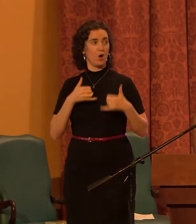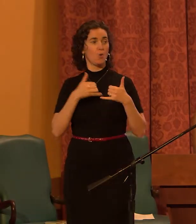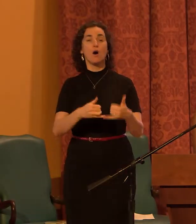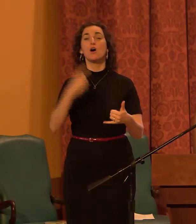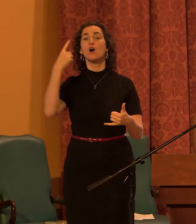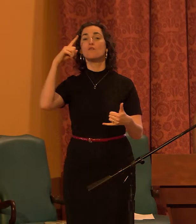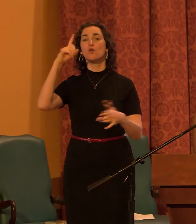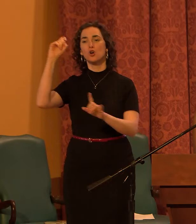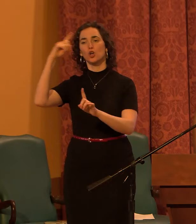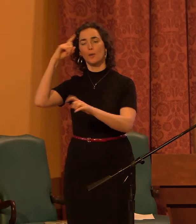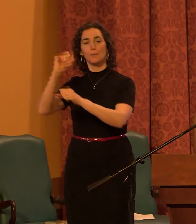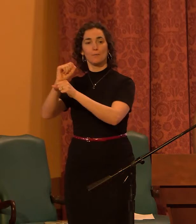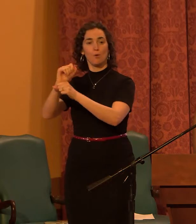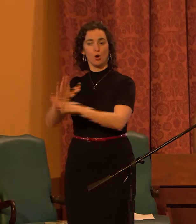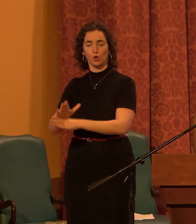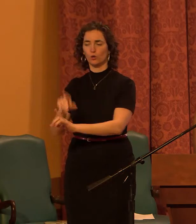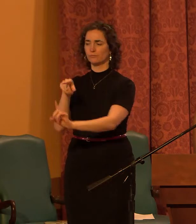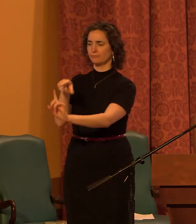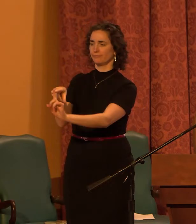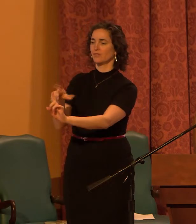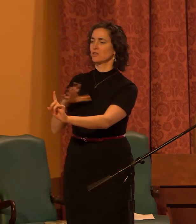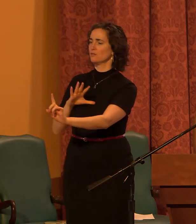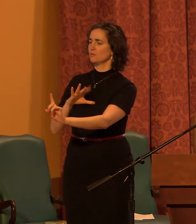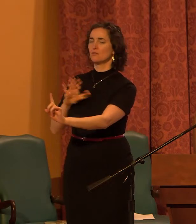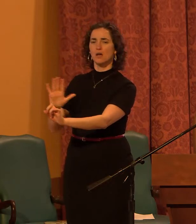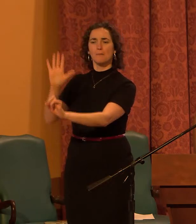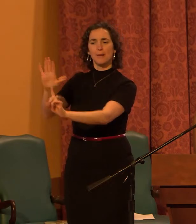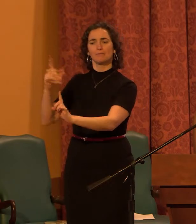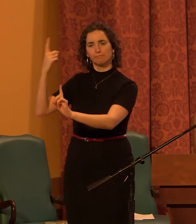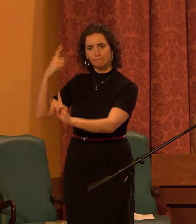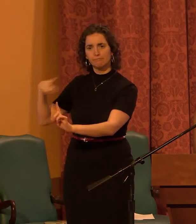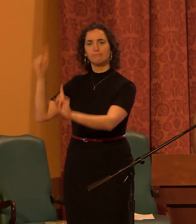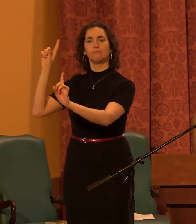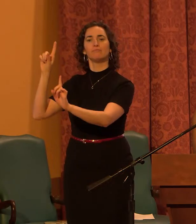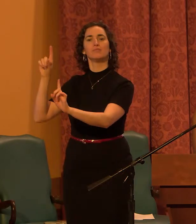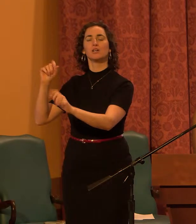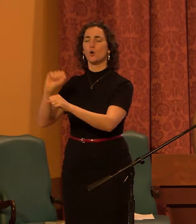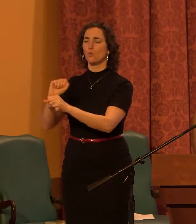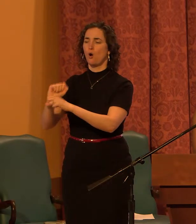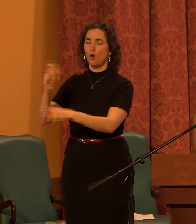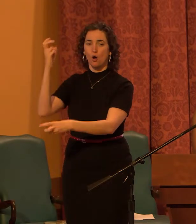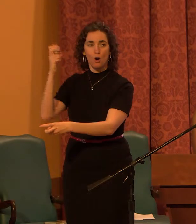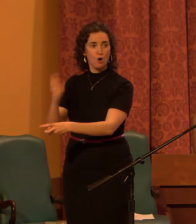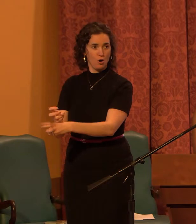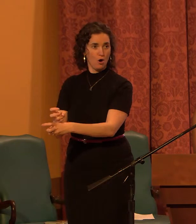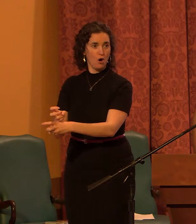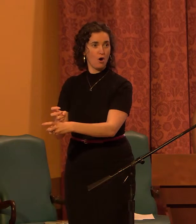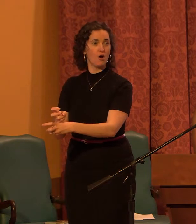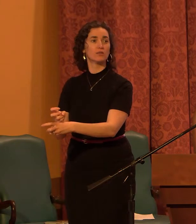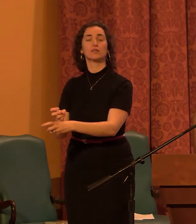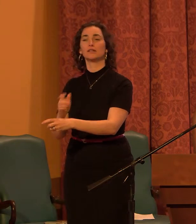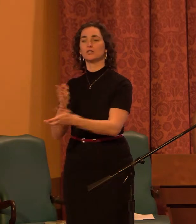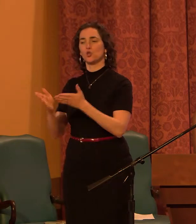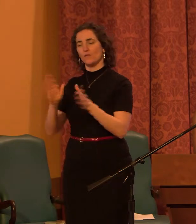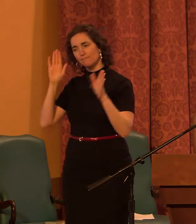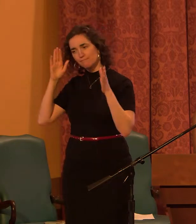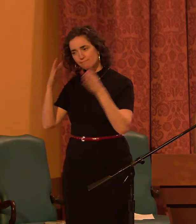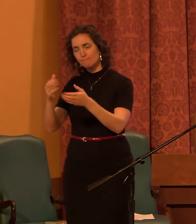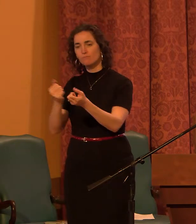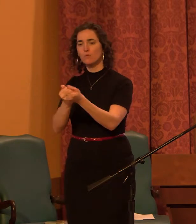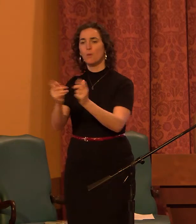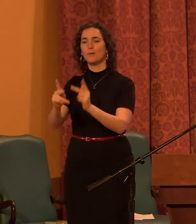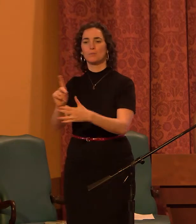given to a government employee in recognition of outstanding achievement in hard work and dedicated service for people